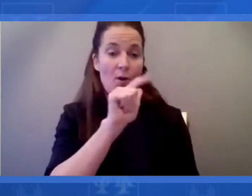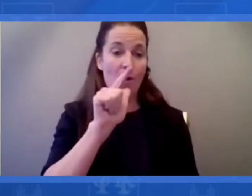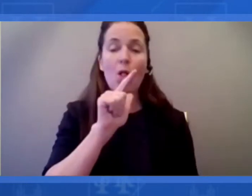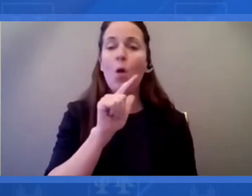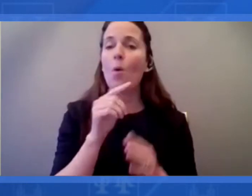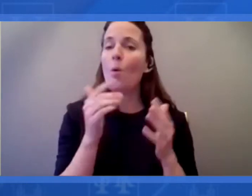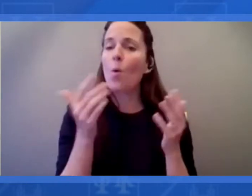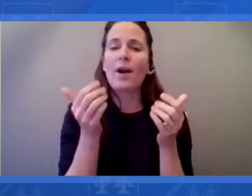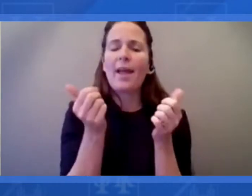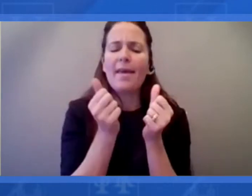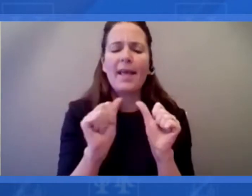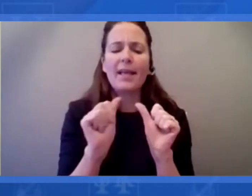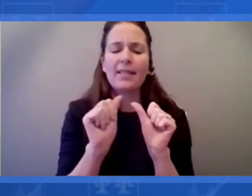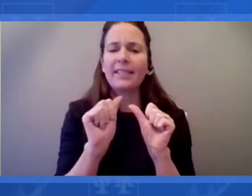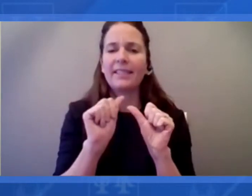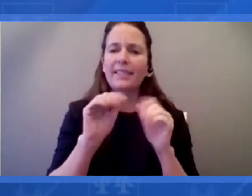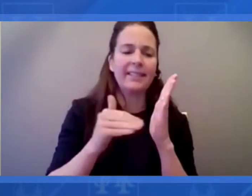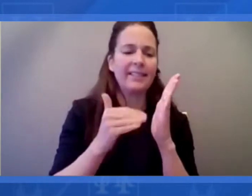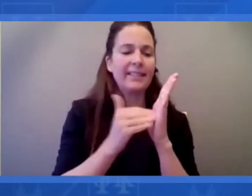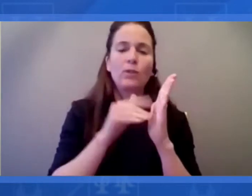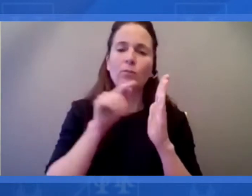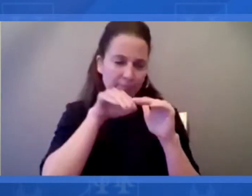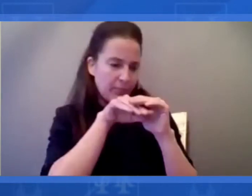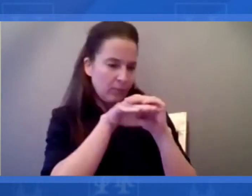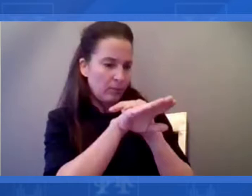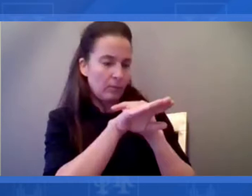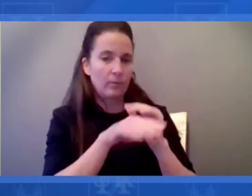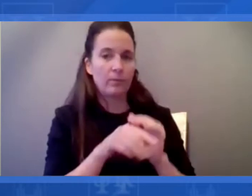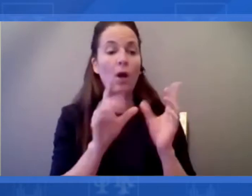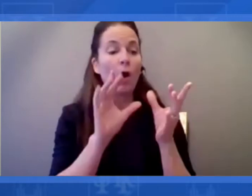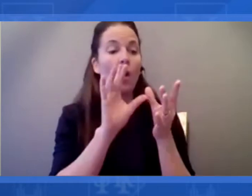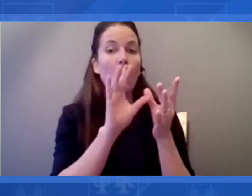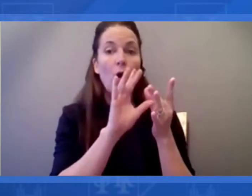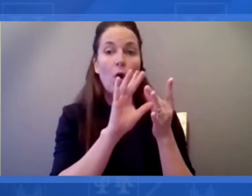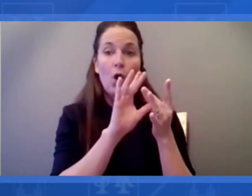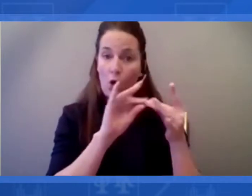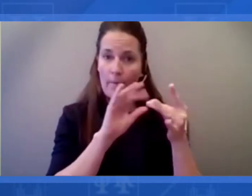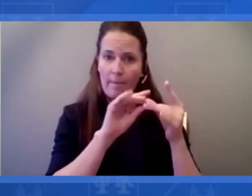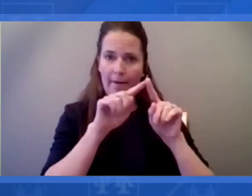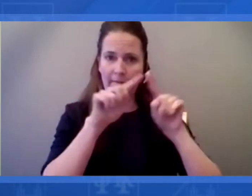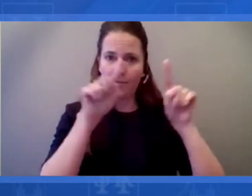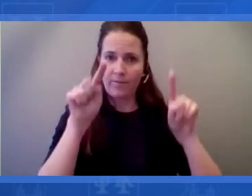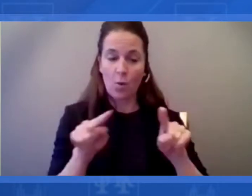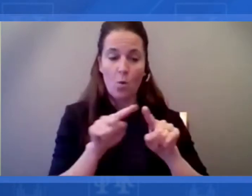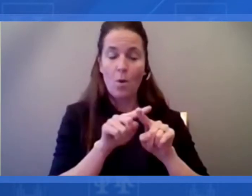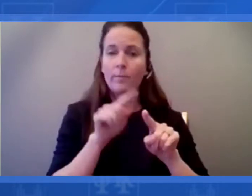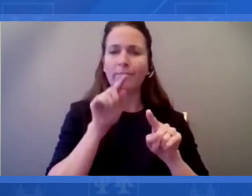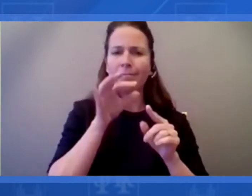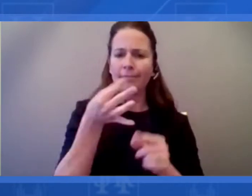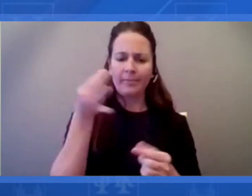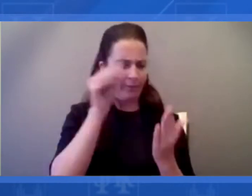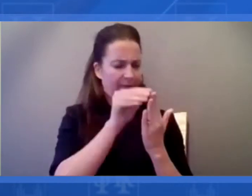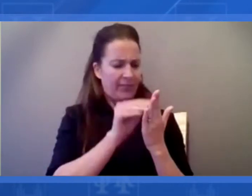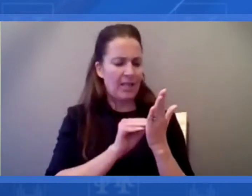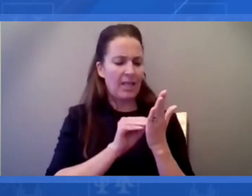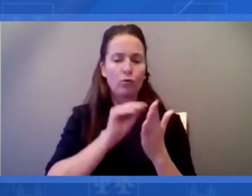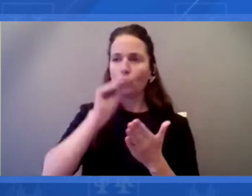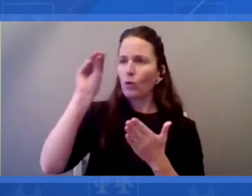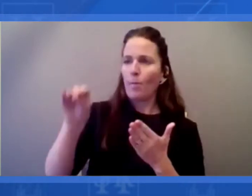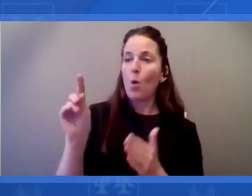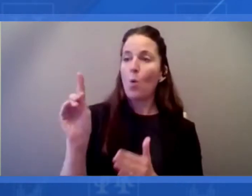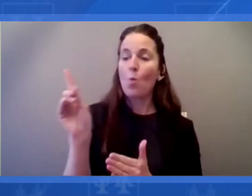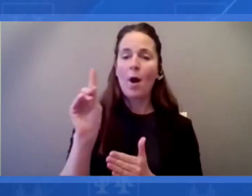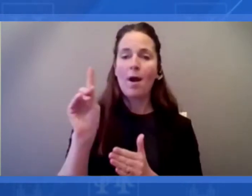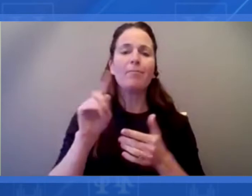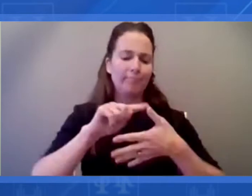municipal service centers. Comment forms and surveys can be dropped off at the locations previously noted, or